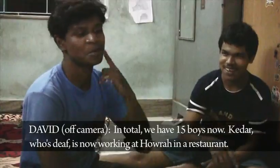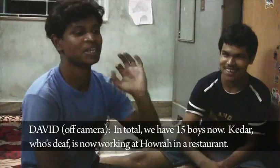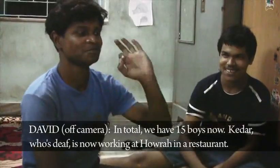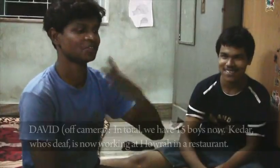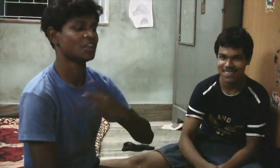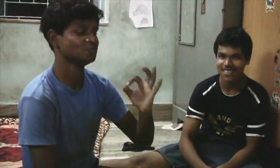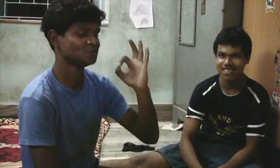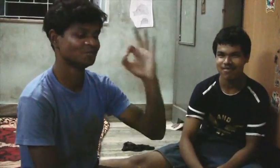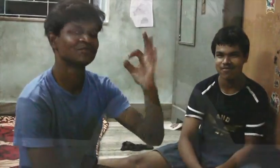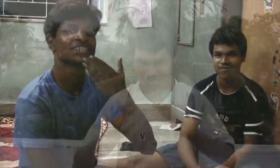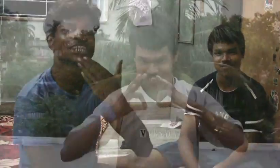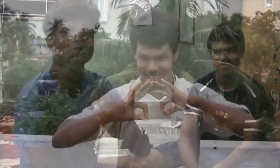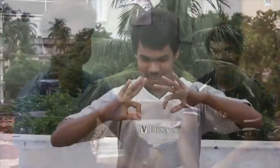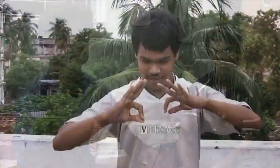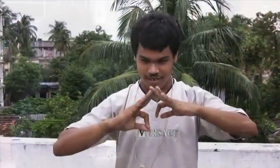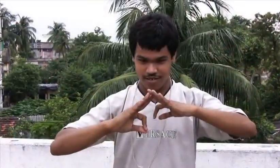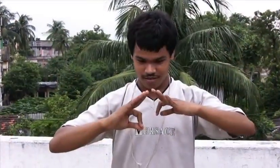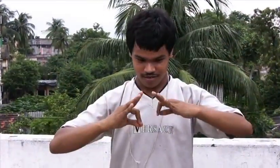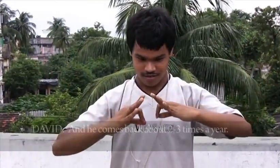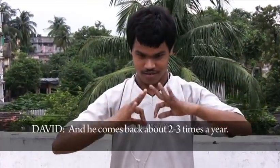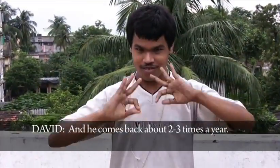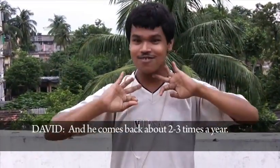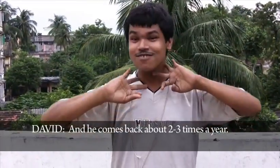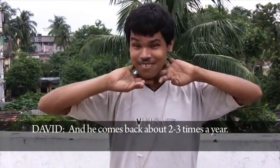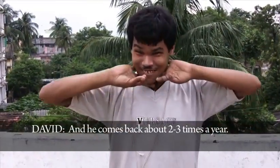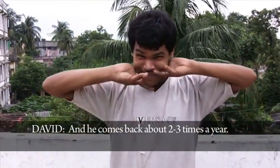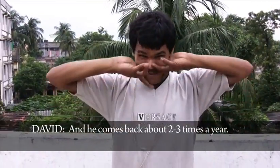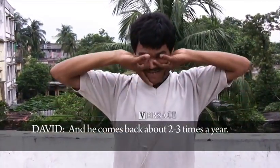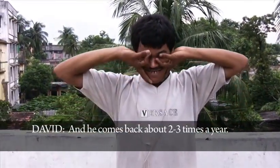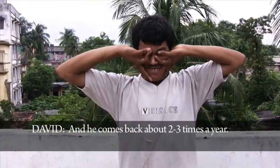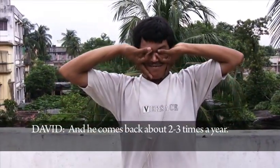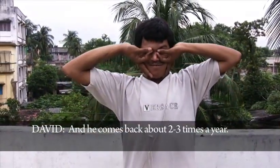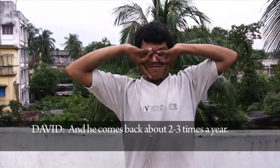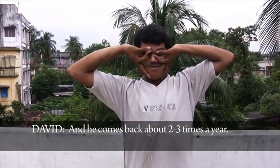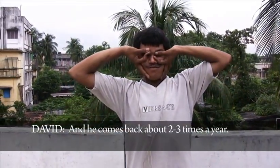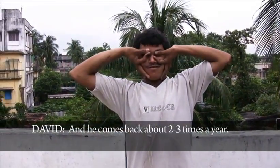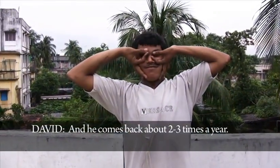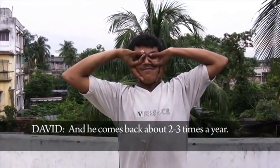restaurant. And he comes back 2-3 times a year.